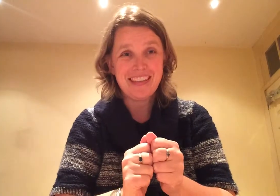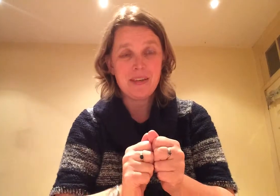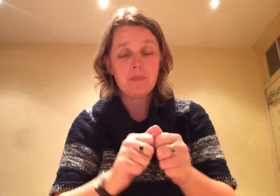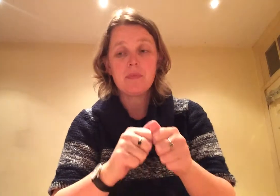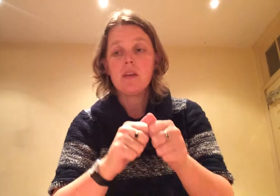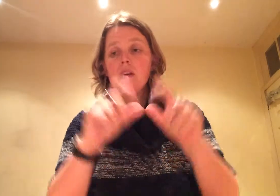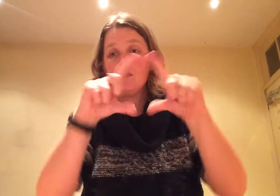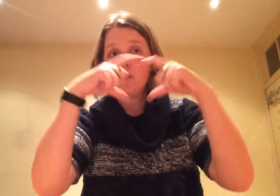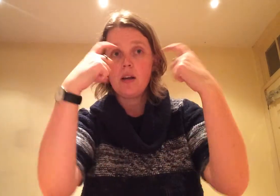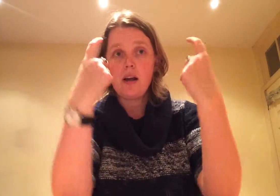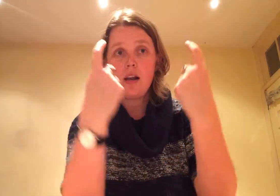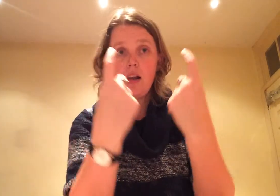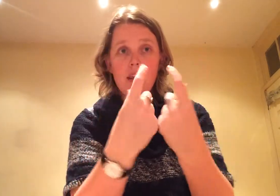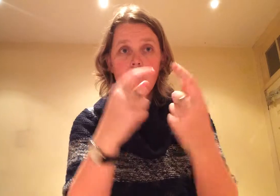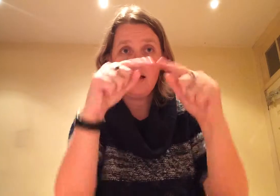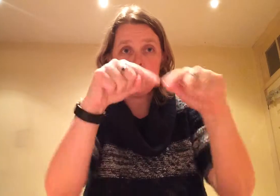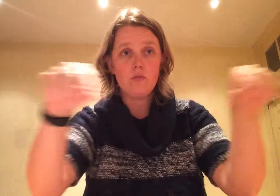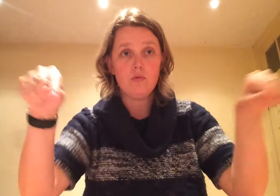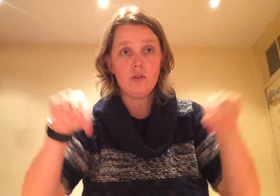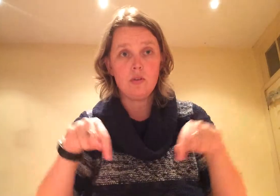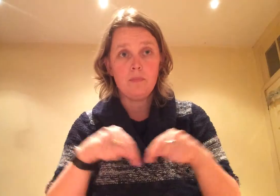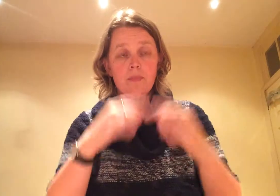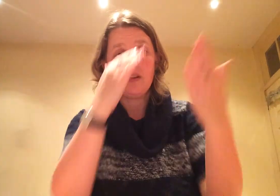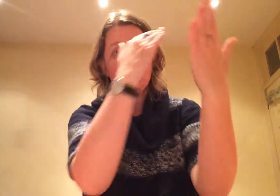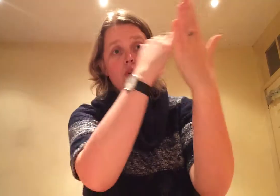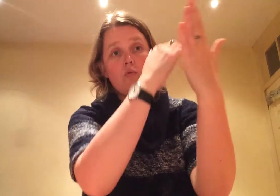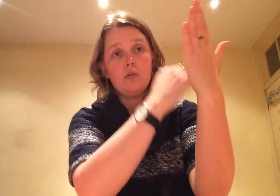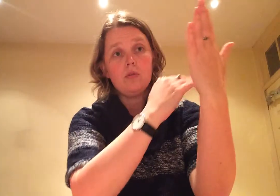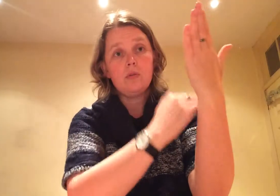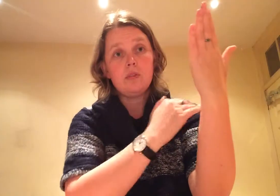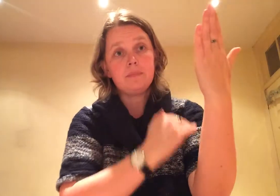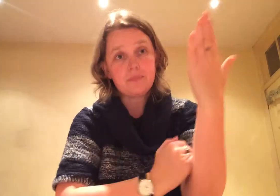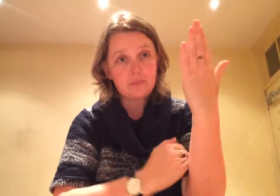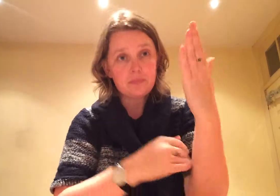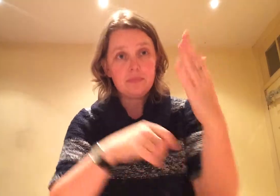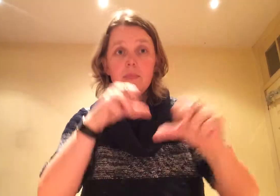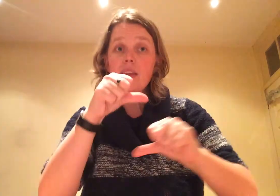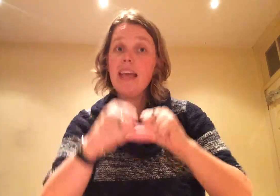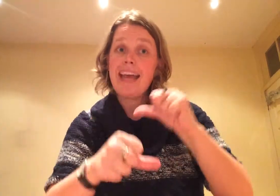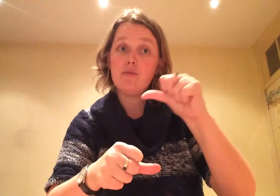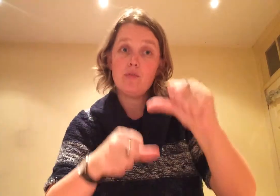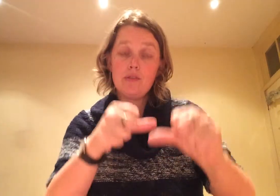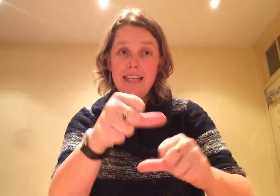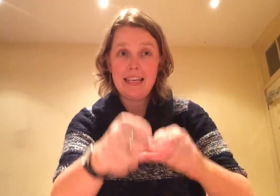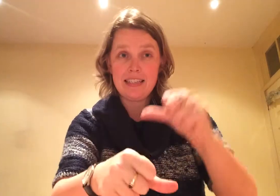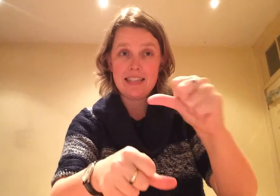Okay, so classroom, rules, and routines.